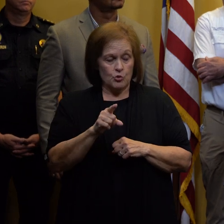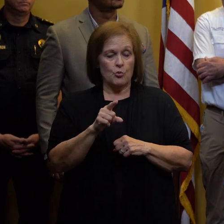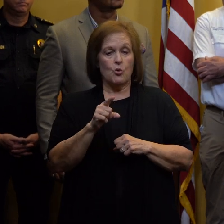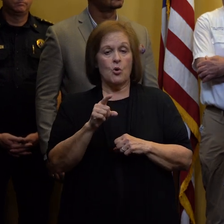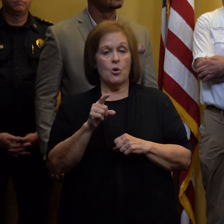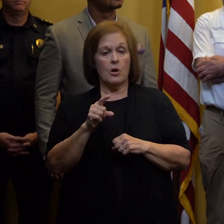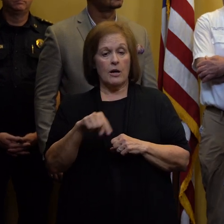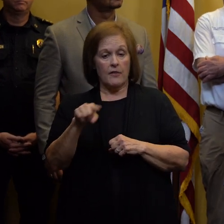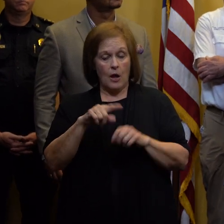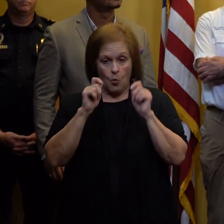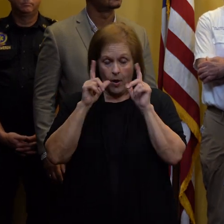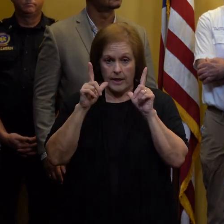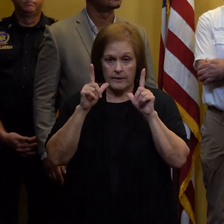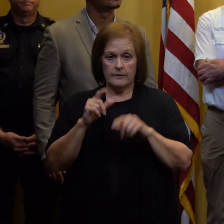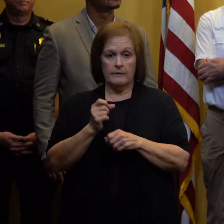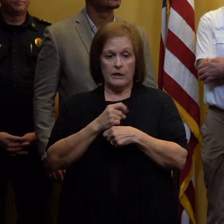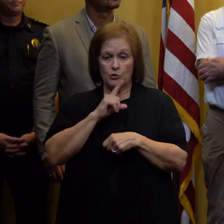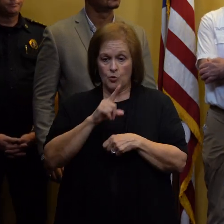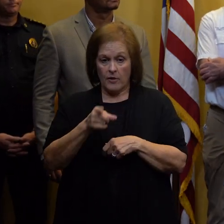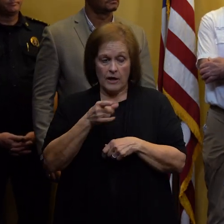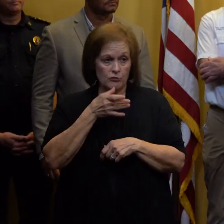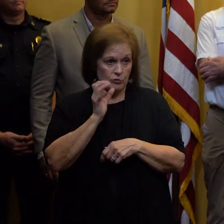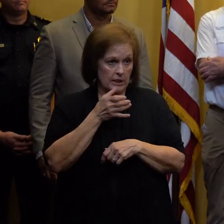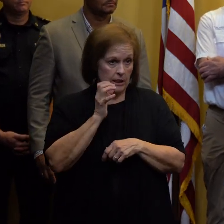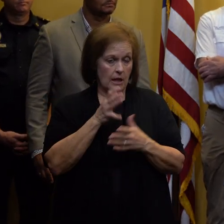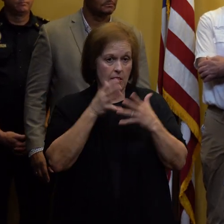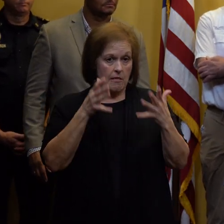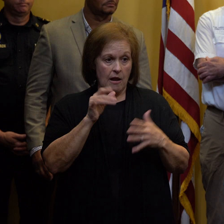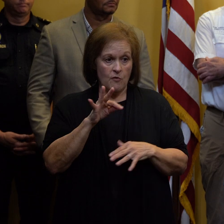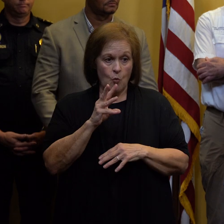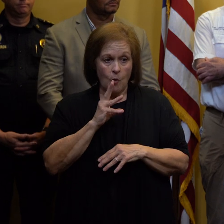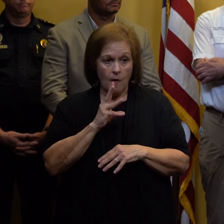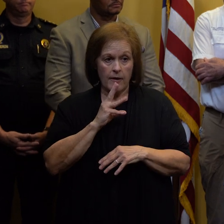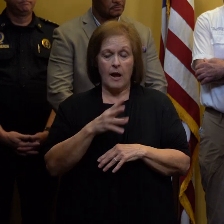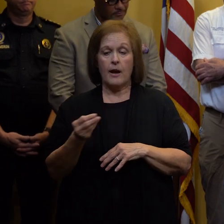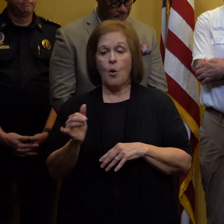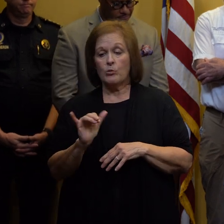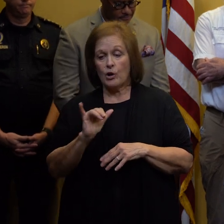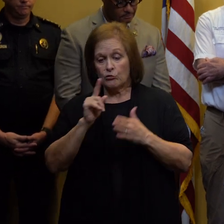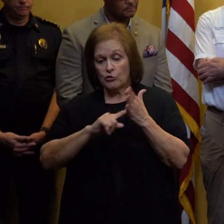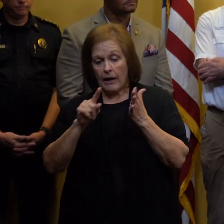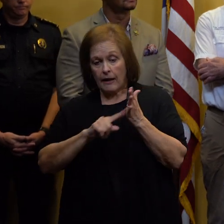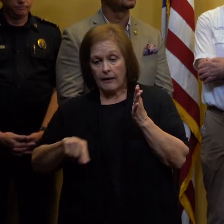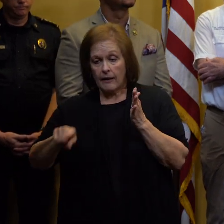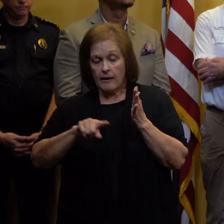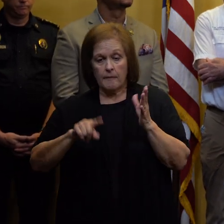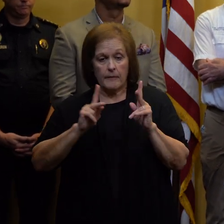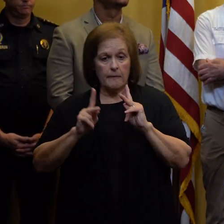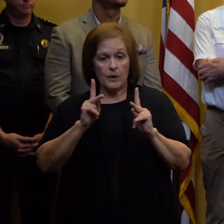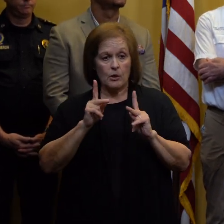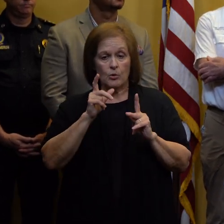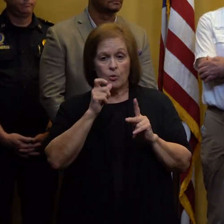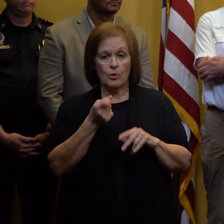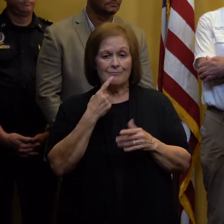are making sure they're awake, making sure they are drinking plenty of water, and also checking on those individuals who are